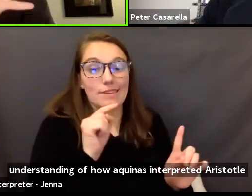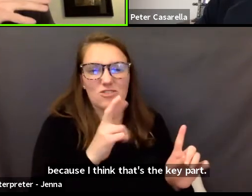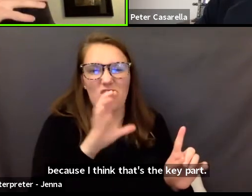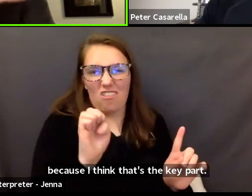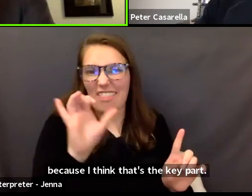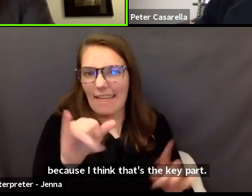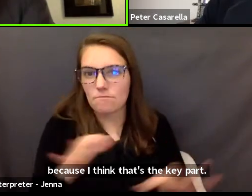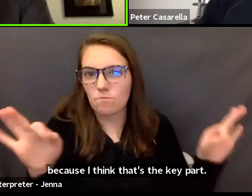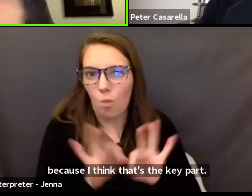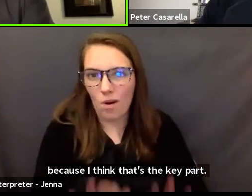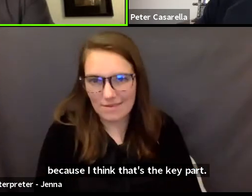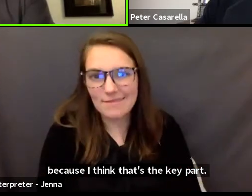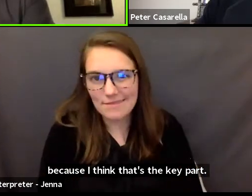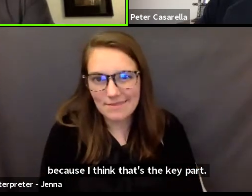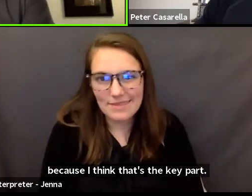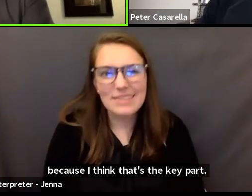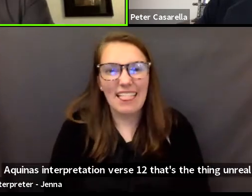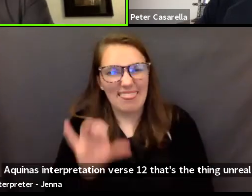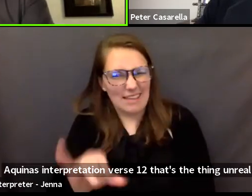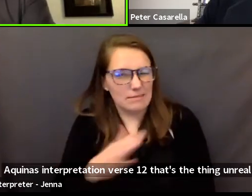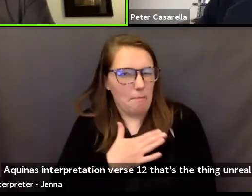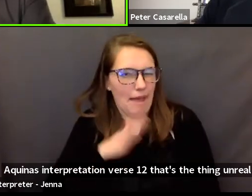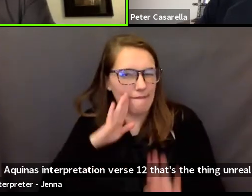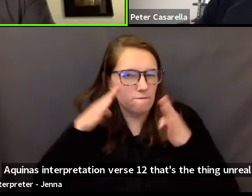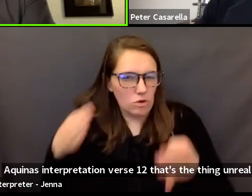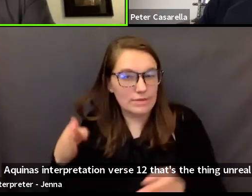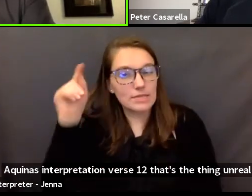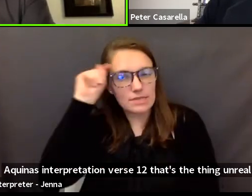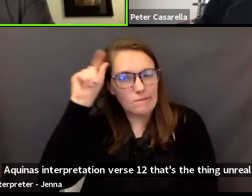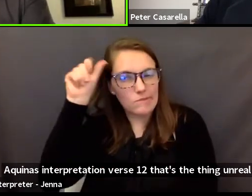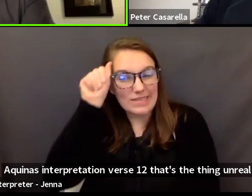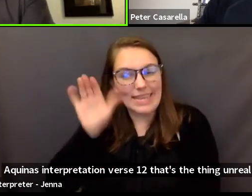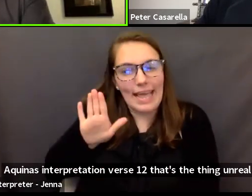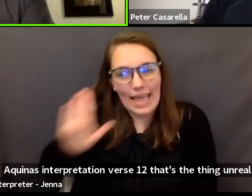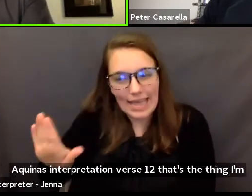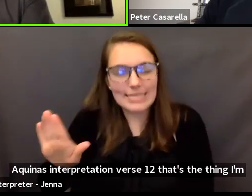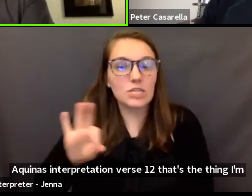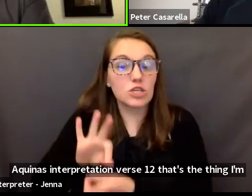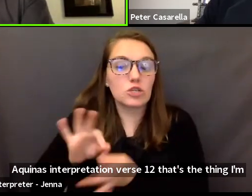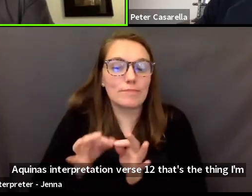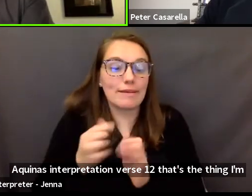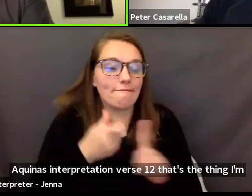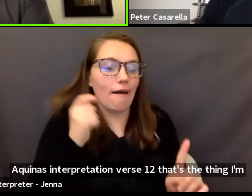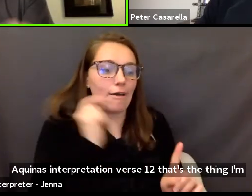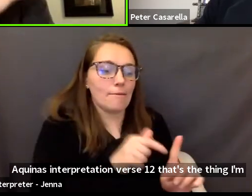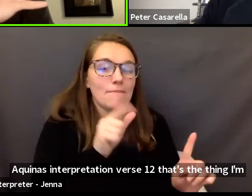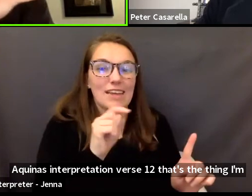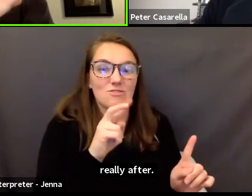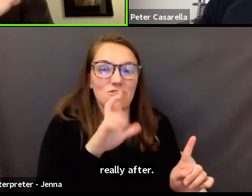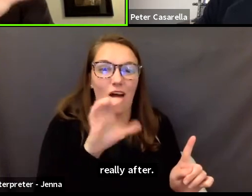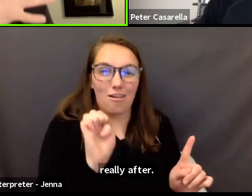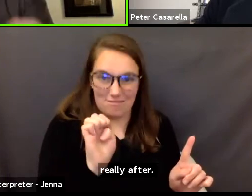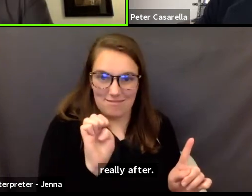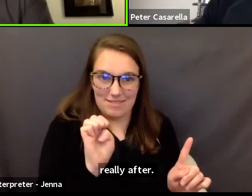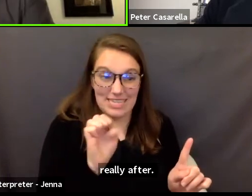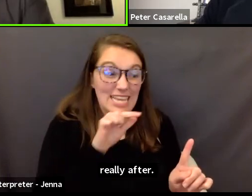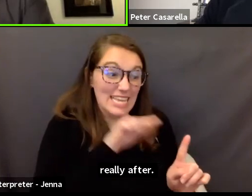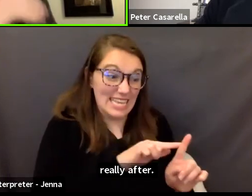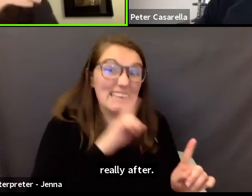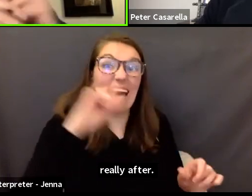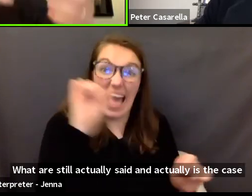Aquinas' interpretation of Aristotle, that's the thing I'm really after. What Aristotle actually said and actually is the